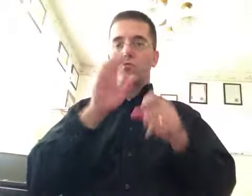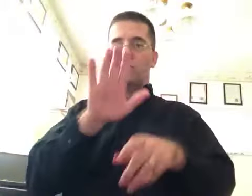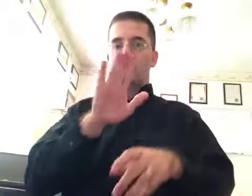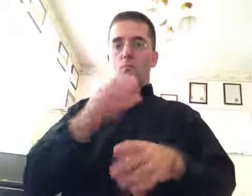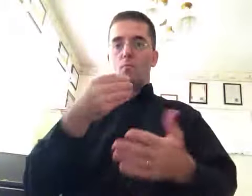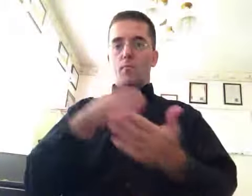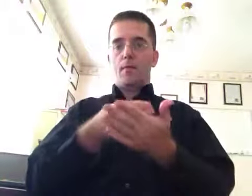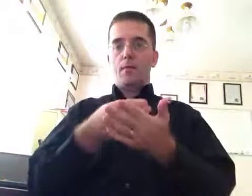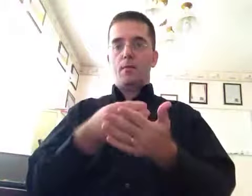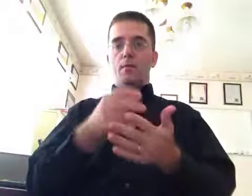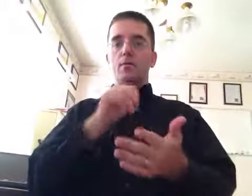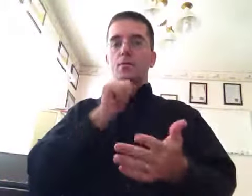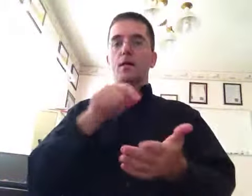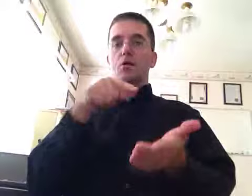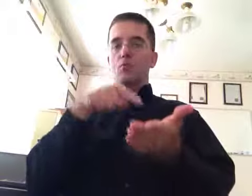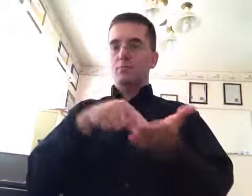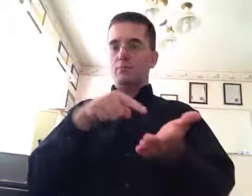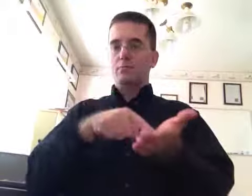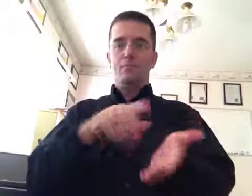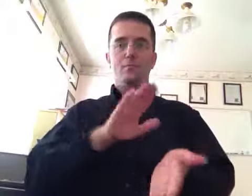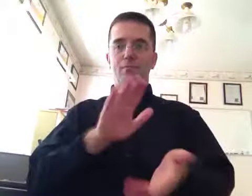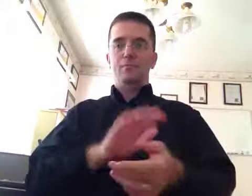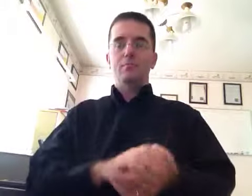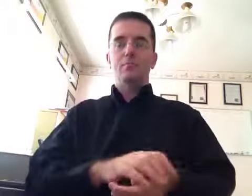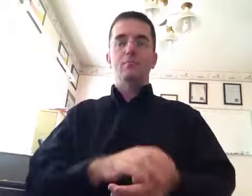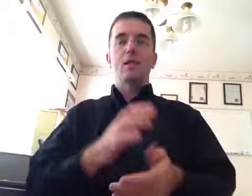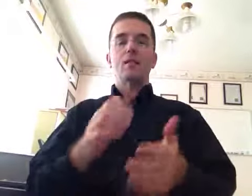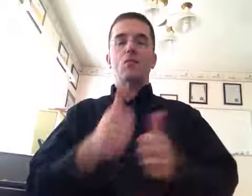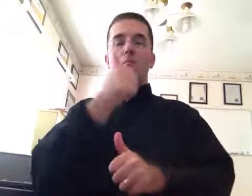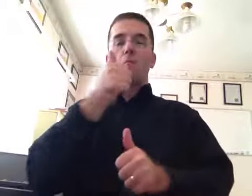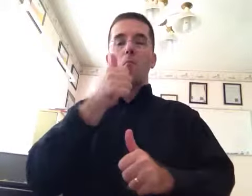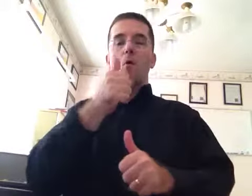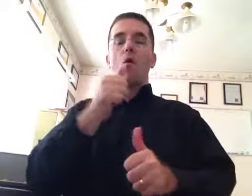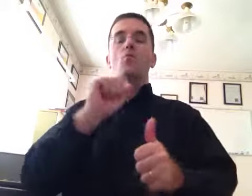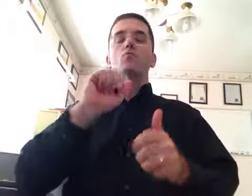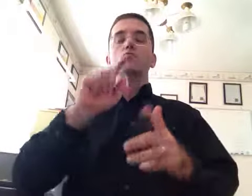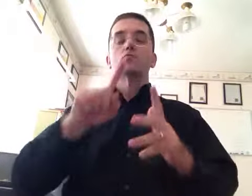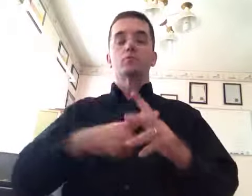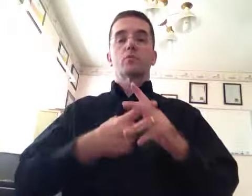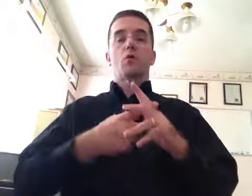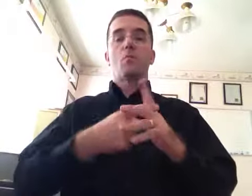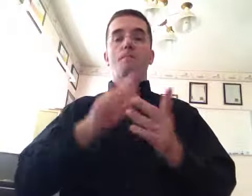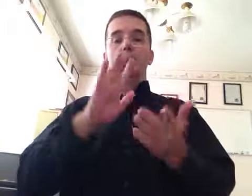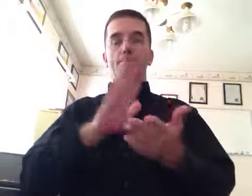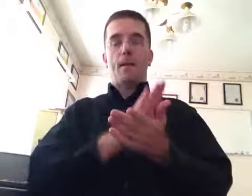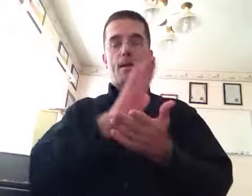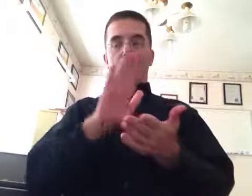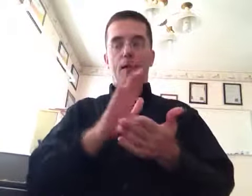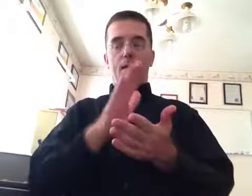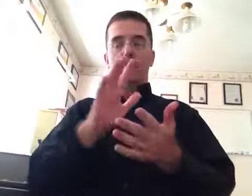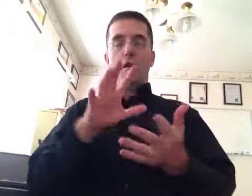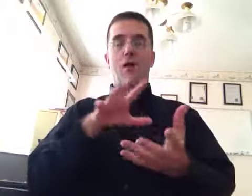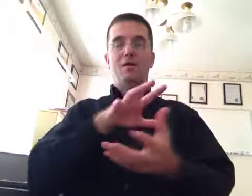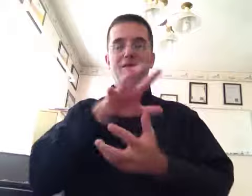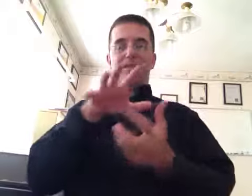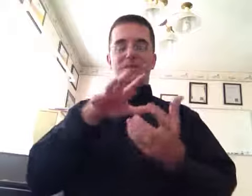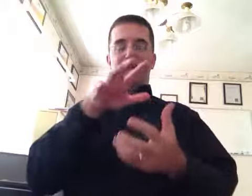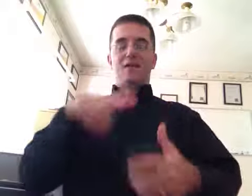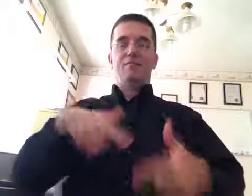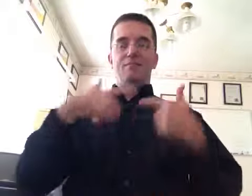credit card debt. That's where most credit card debt starts, is back in college, and creates a mess. Casey is